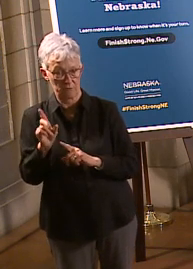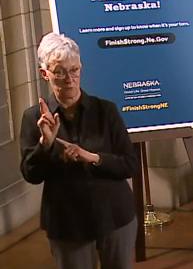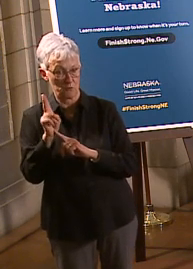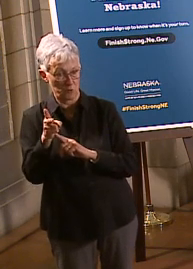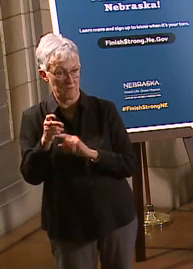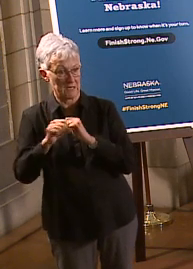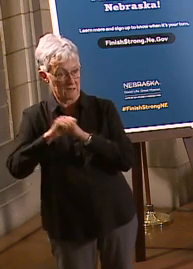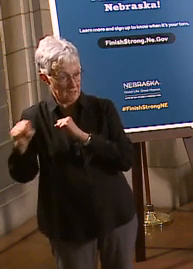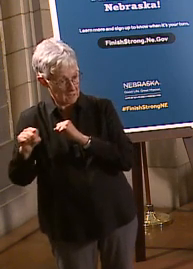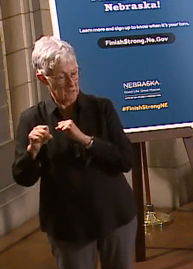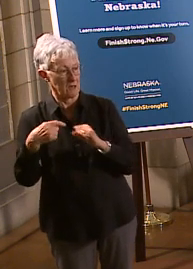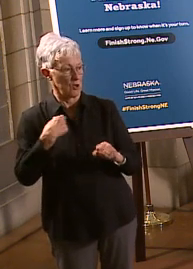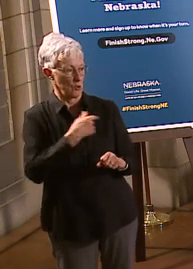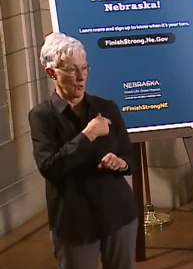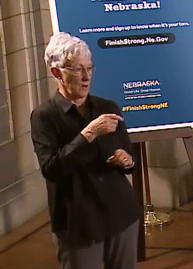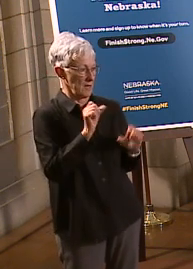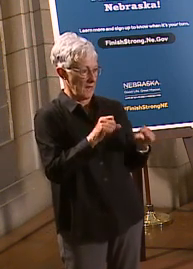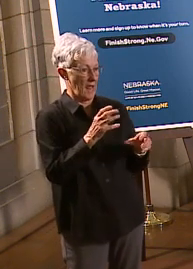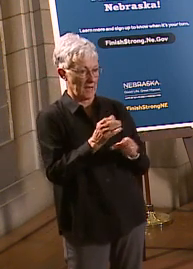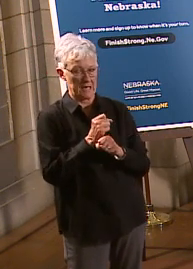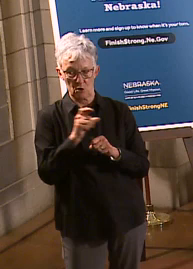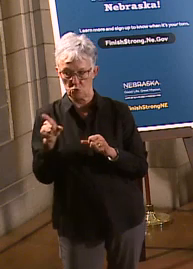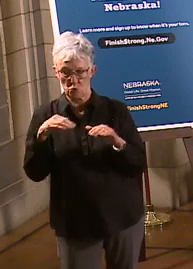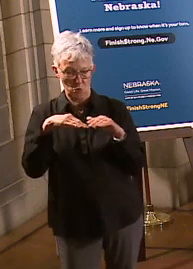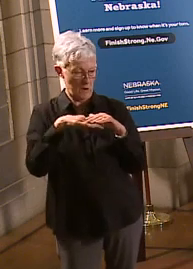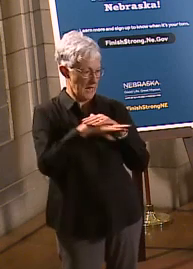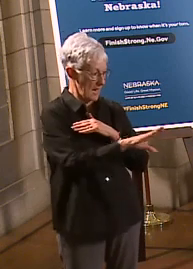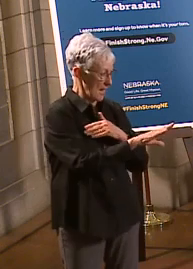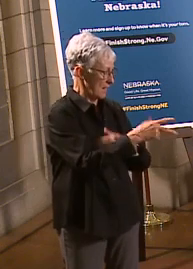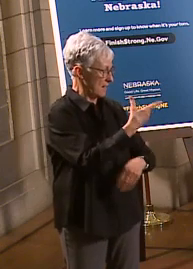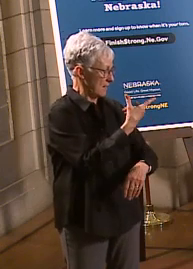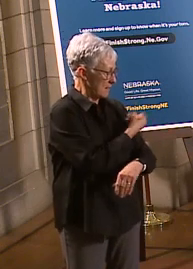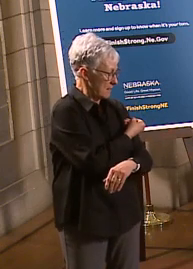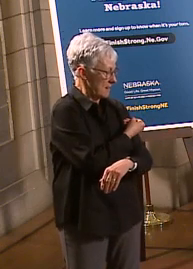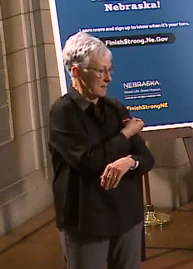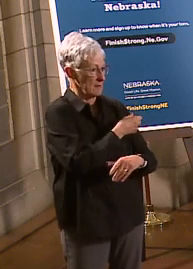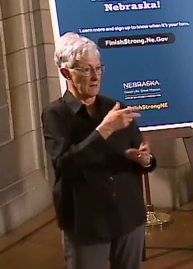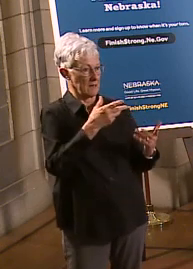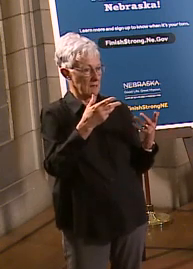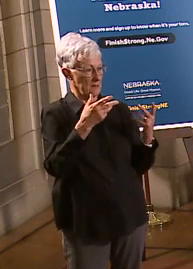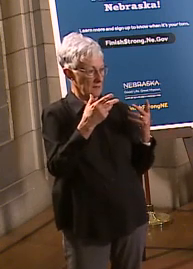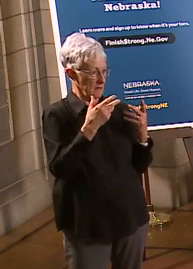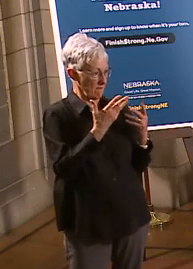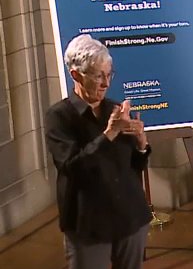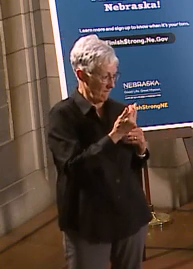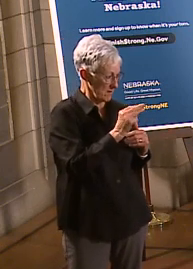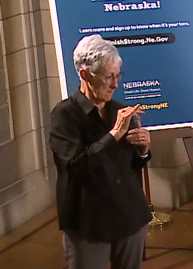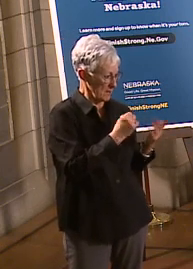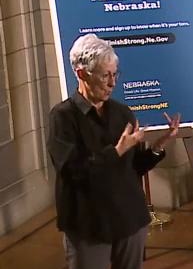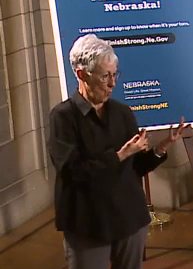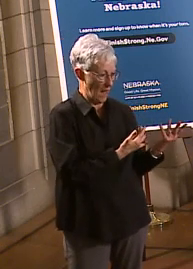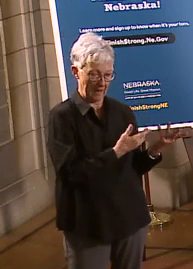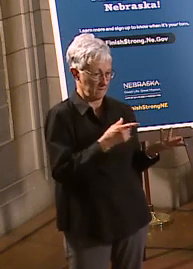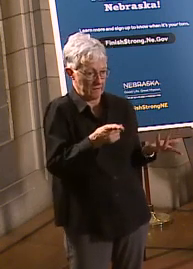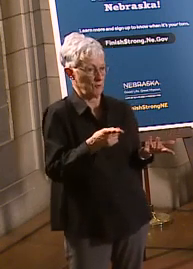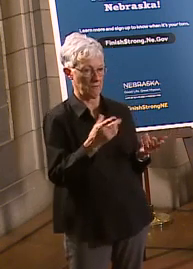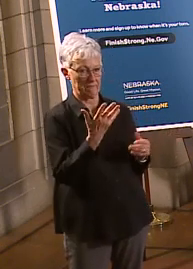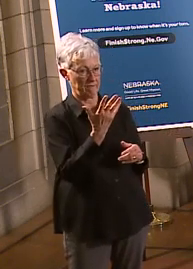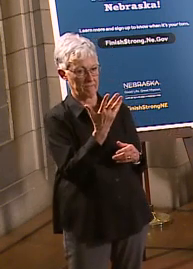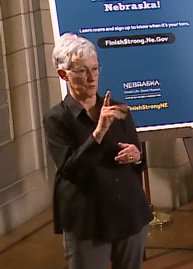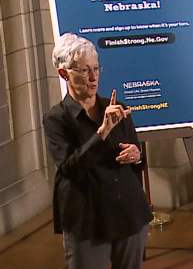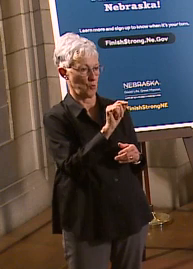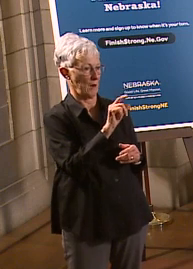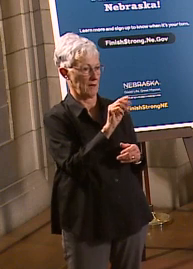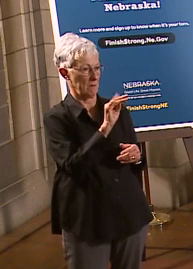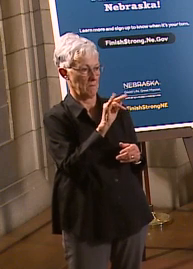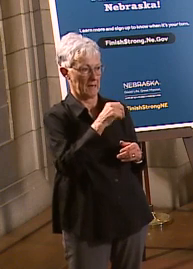clinic in like 17 to 20 minutes. That means the 15-minute waiting period after you've had the vaccine, and only 2 to 5 minutes to